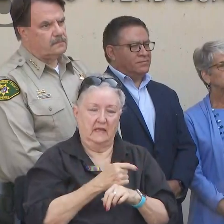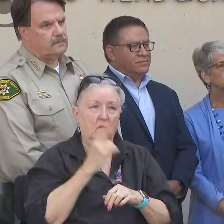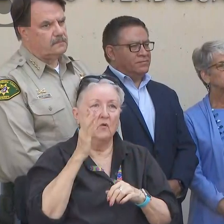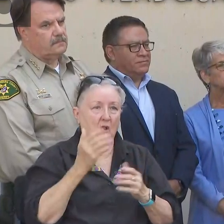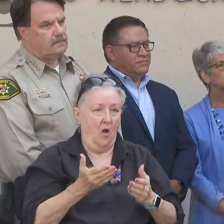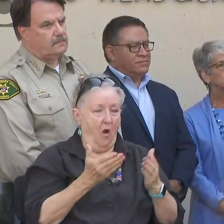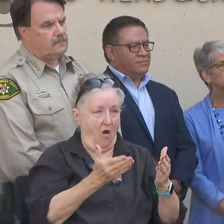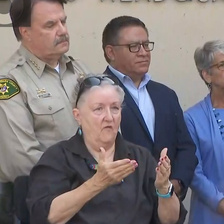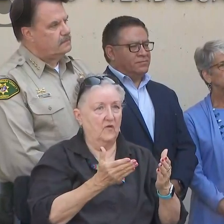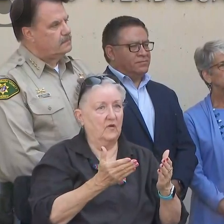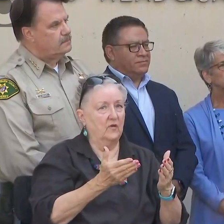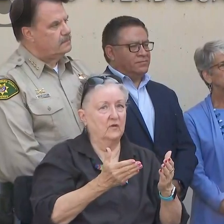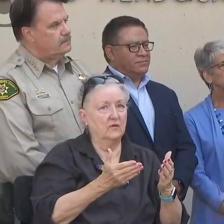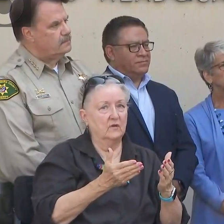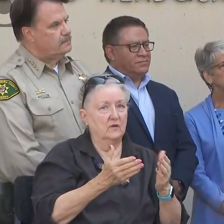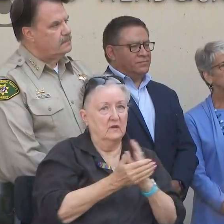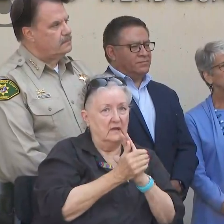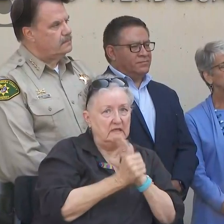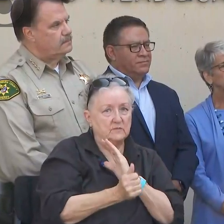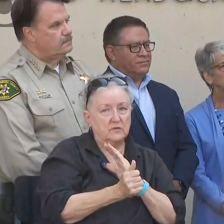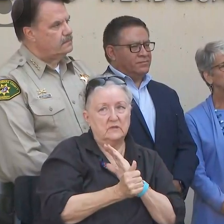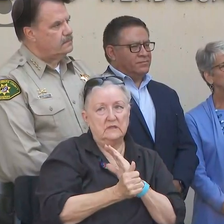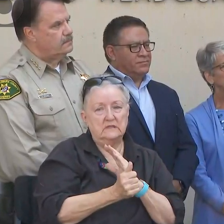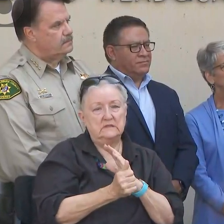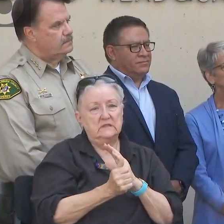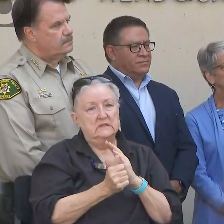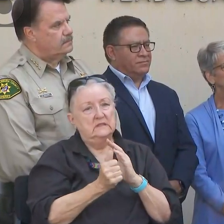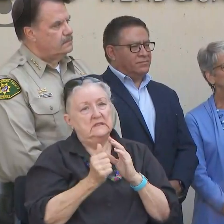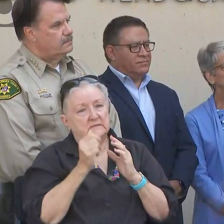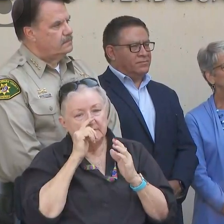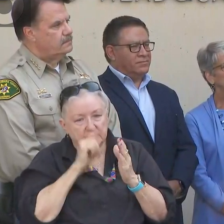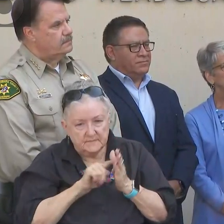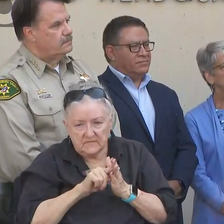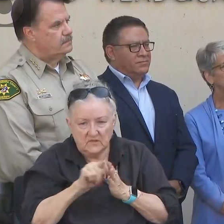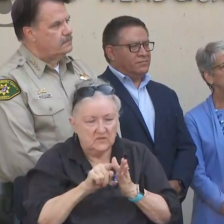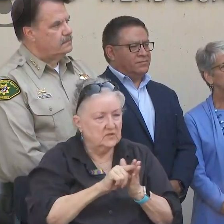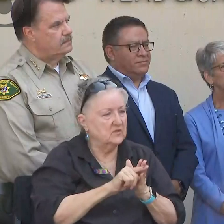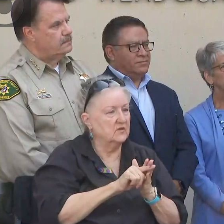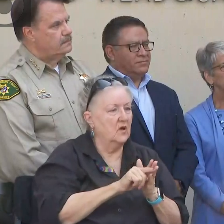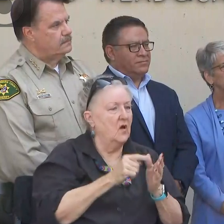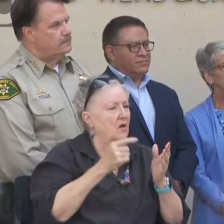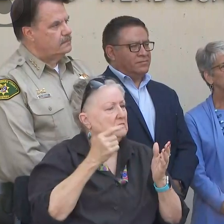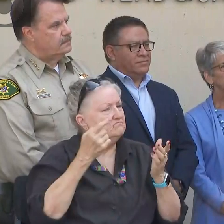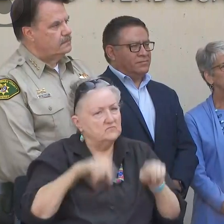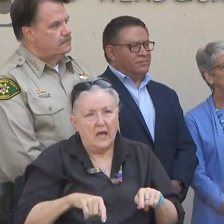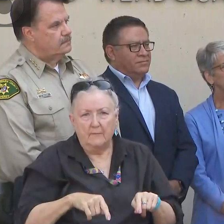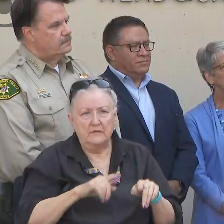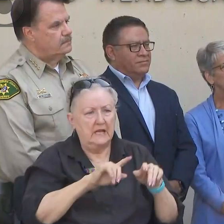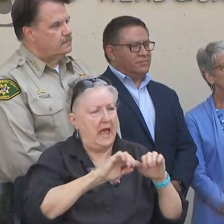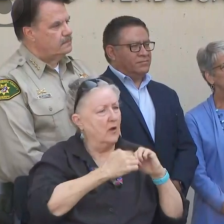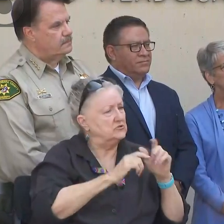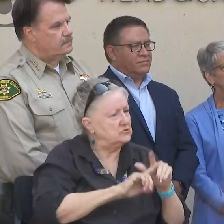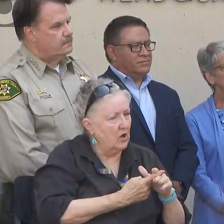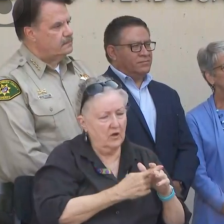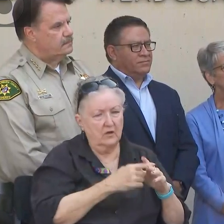offer our expertise in investigations on cause and origin, along with the team from the